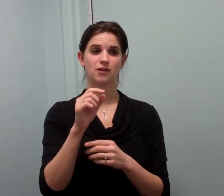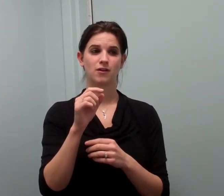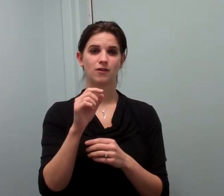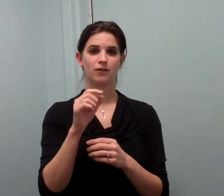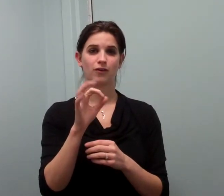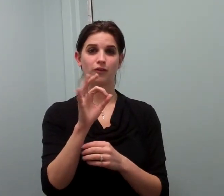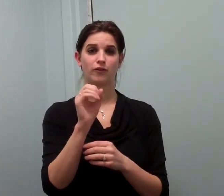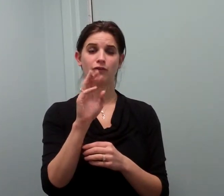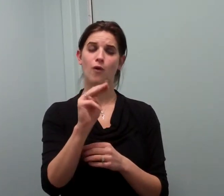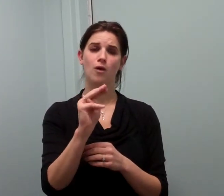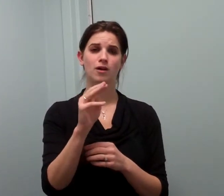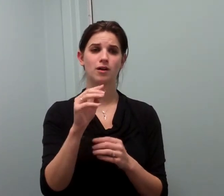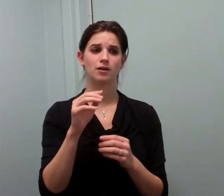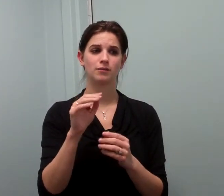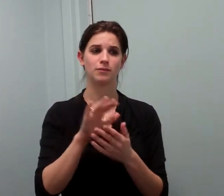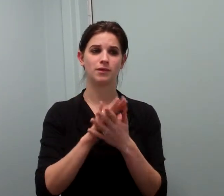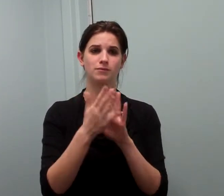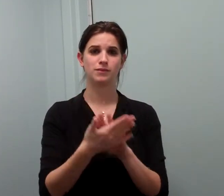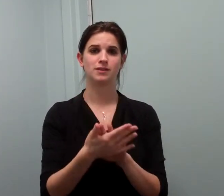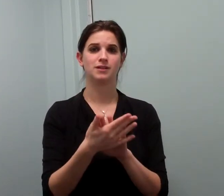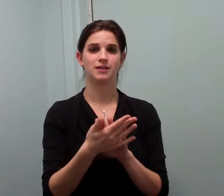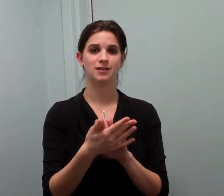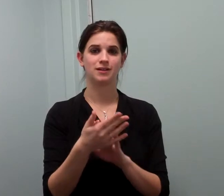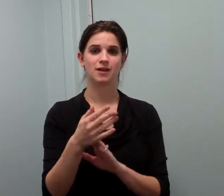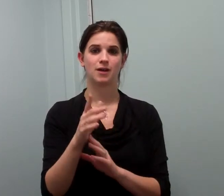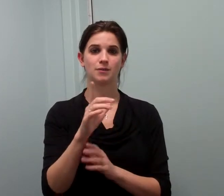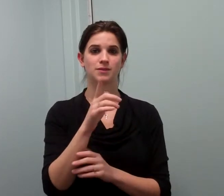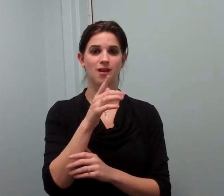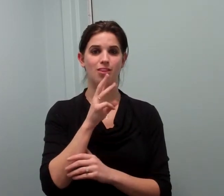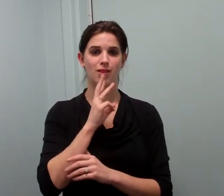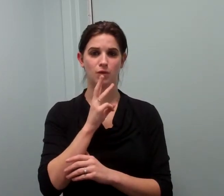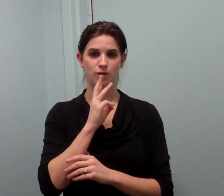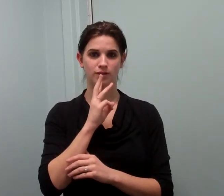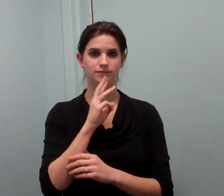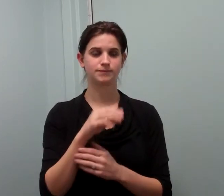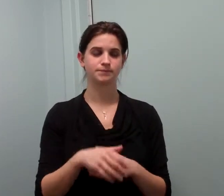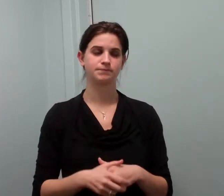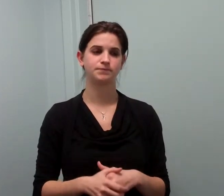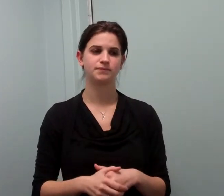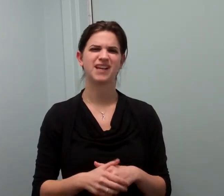Anybody think they can give a good example of condensation?